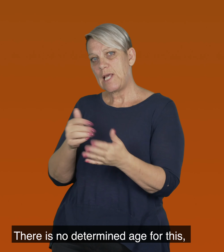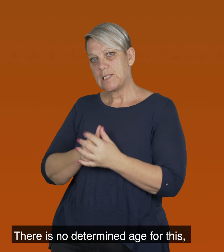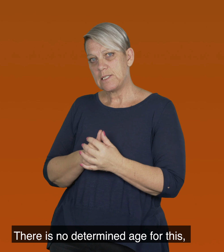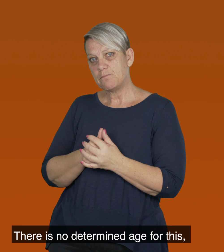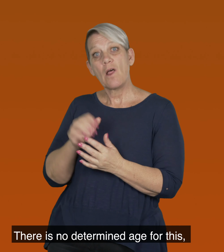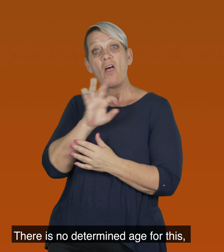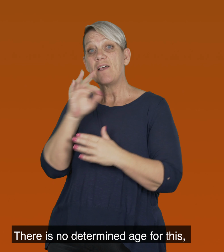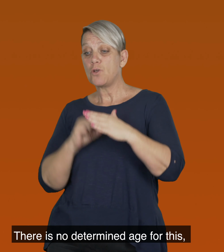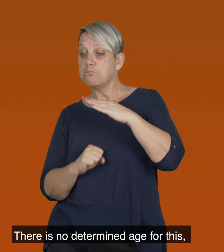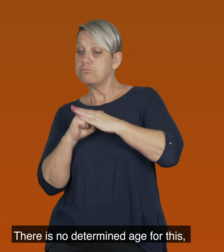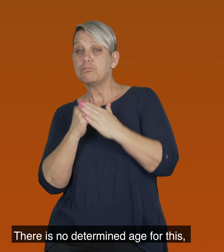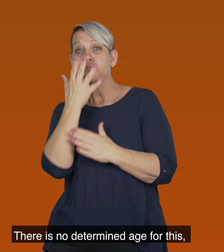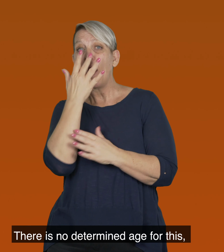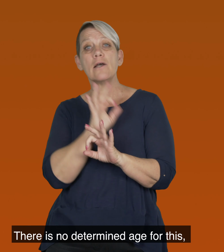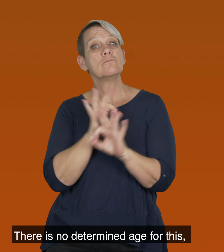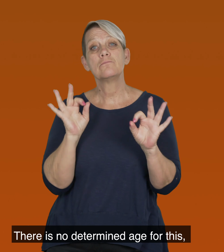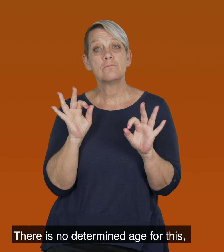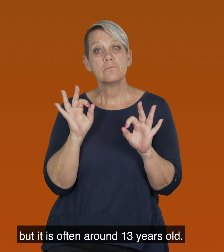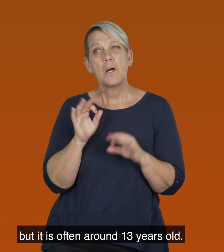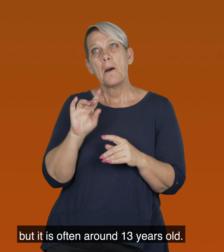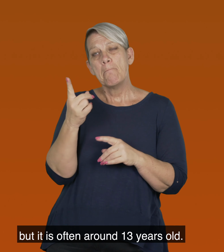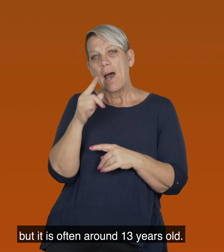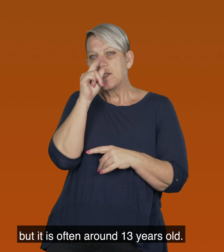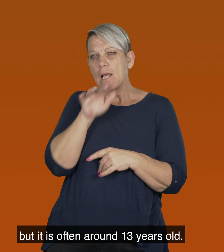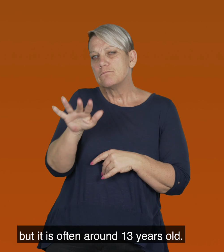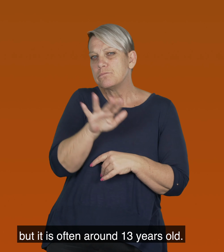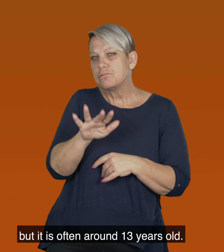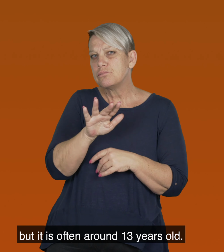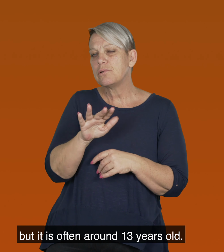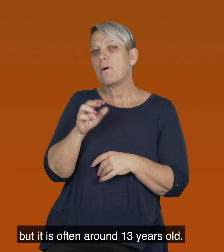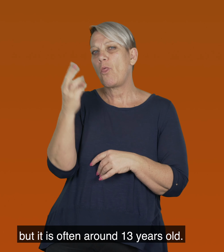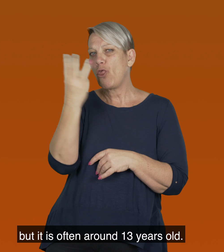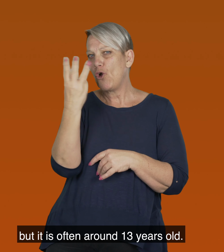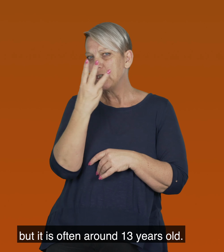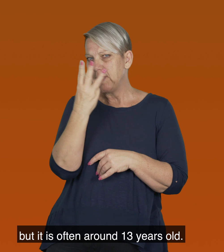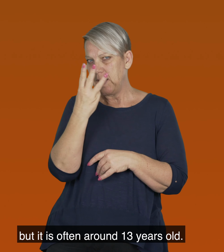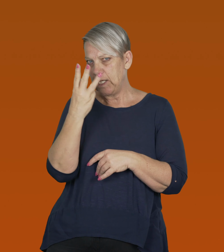There is no determined age for this, but it is often around 13 years old.